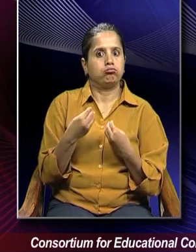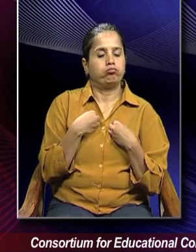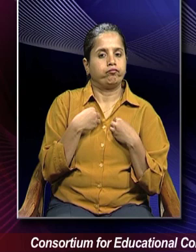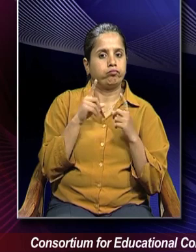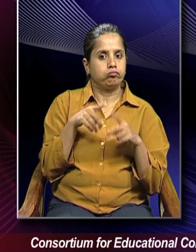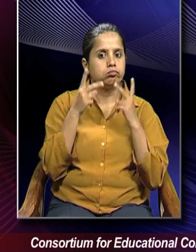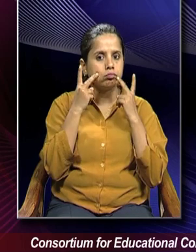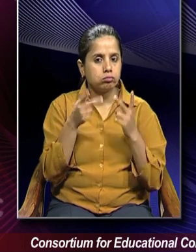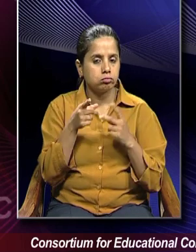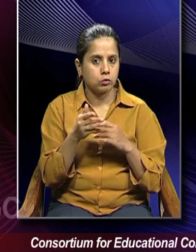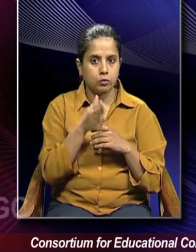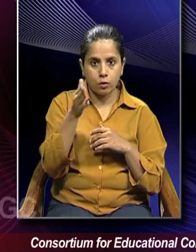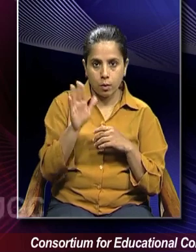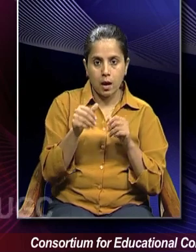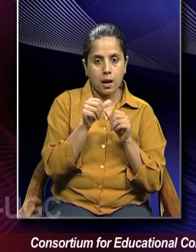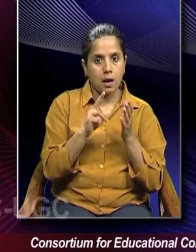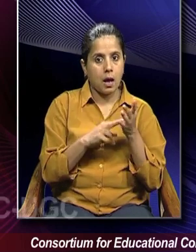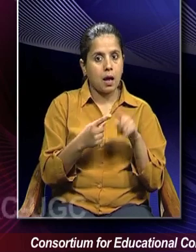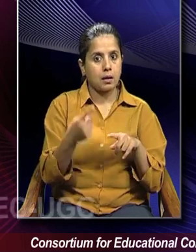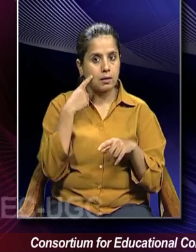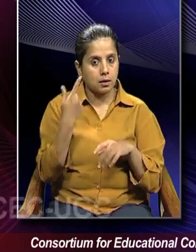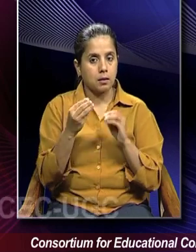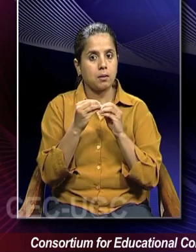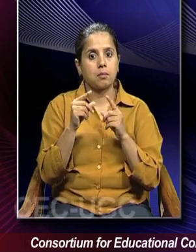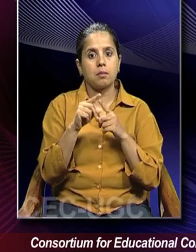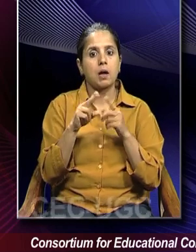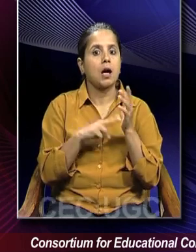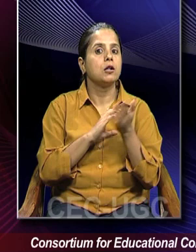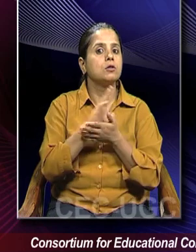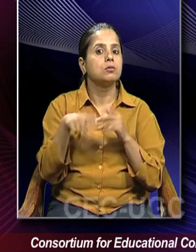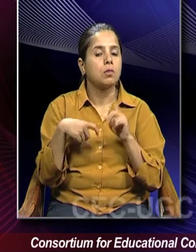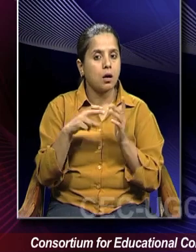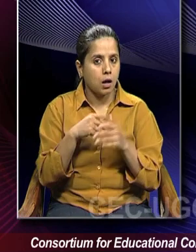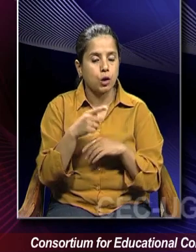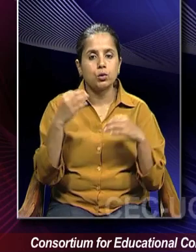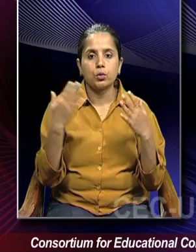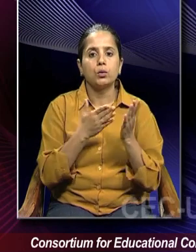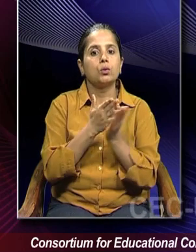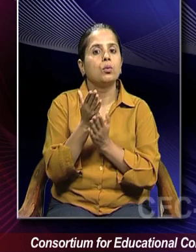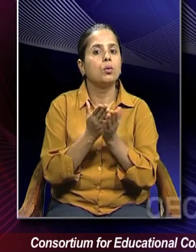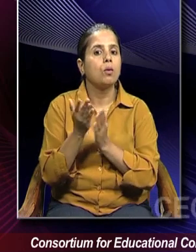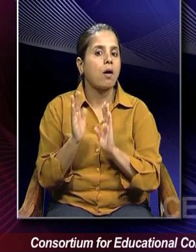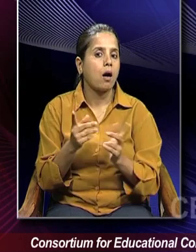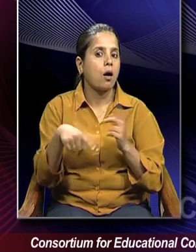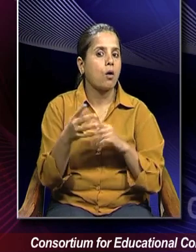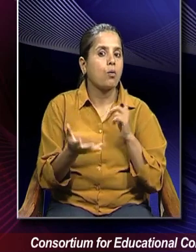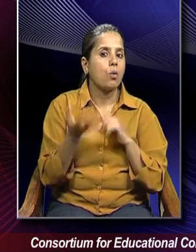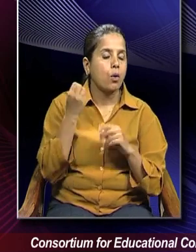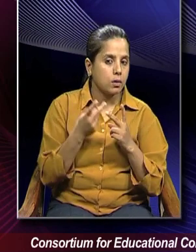ways. When you go for anti benchmarking, you always search for finding the new ways and new